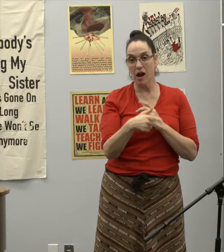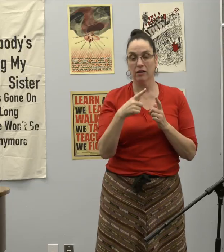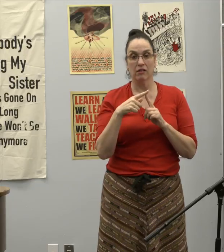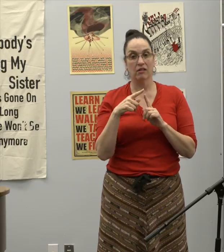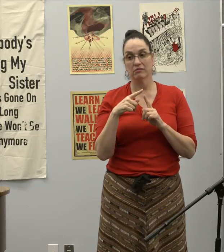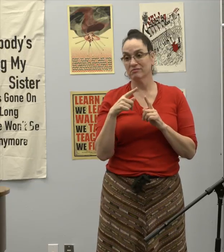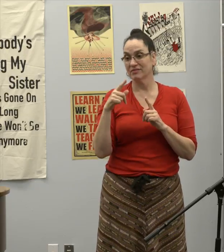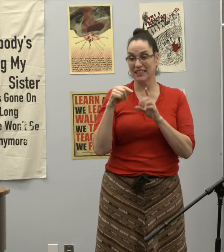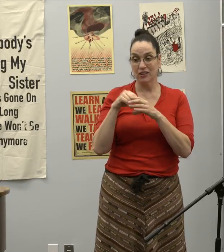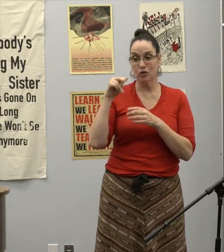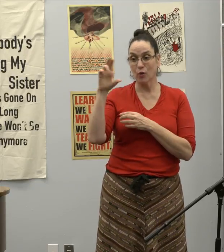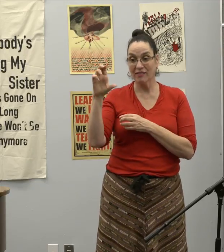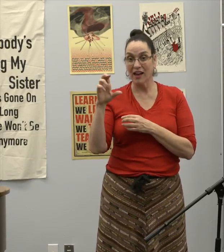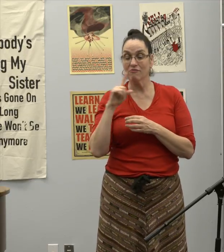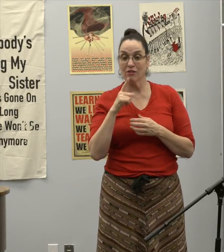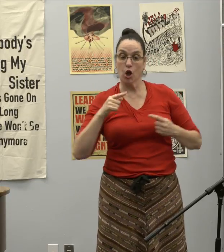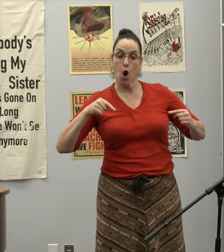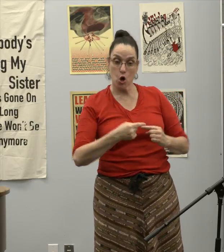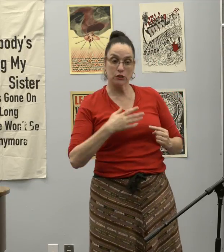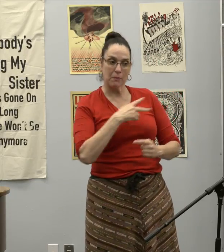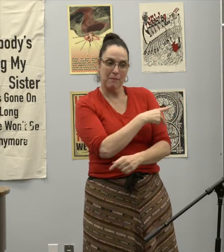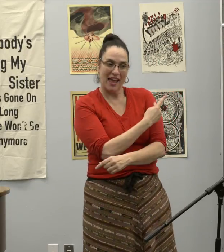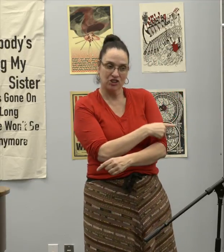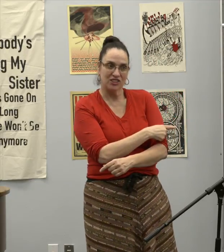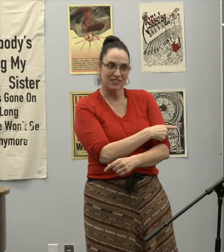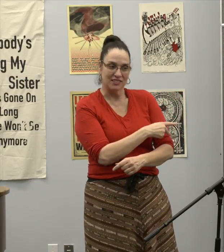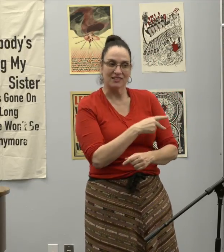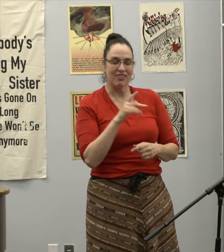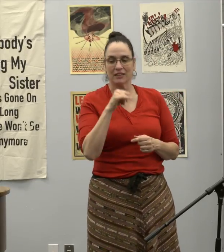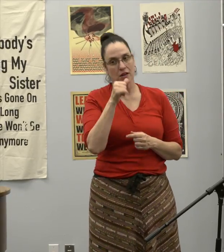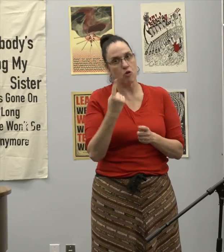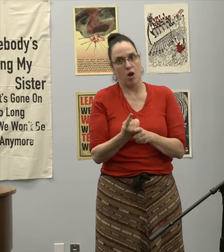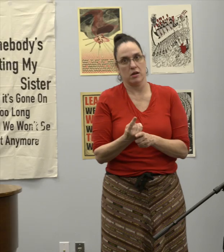the expense of my patients. That's not right. Thank you.